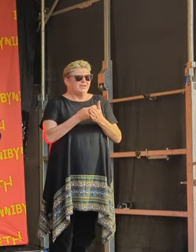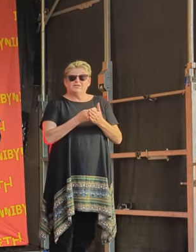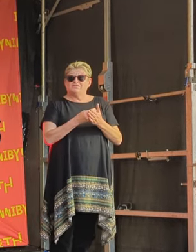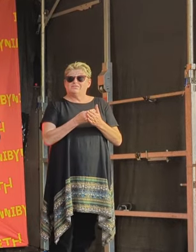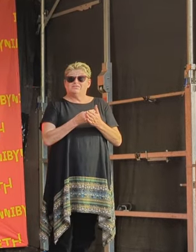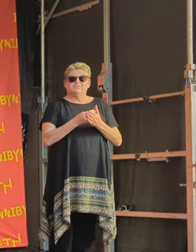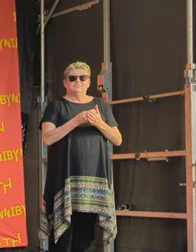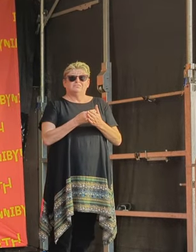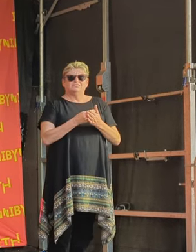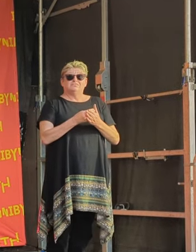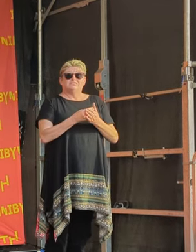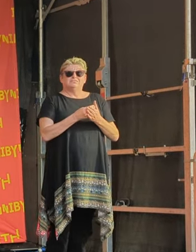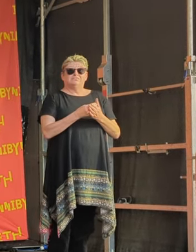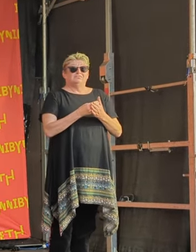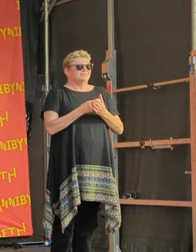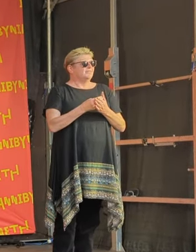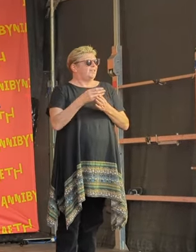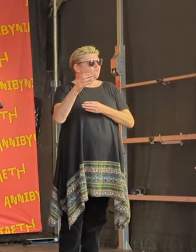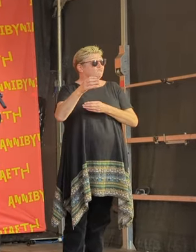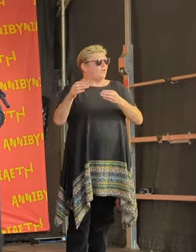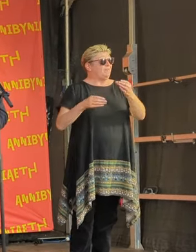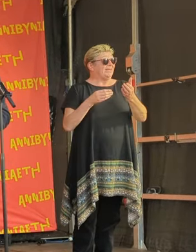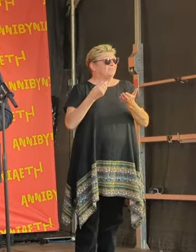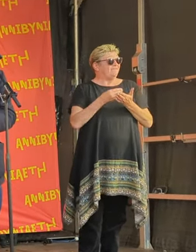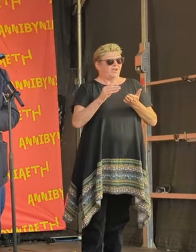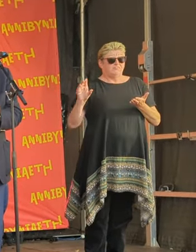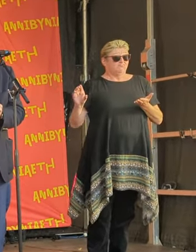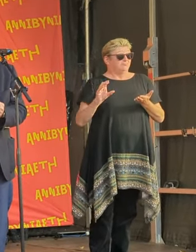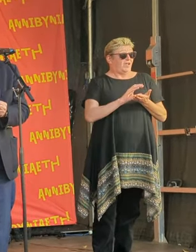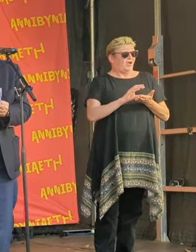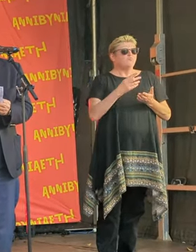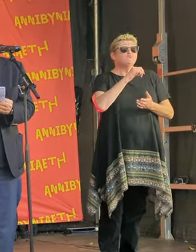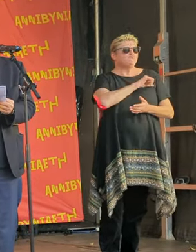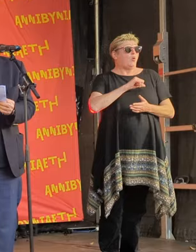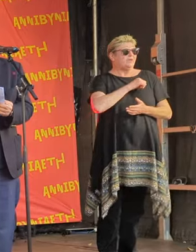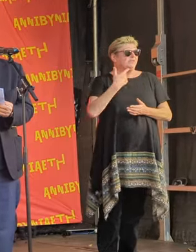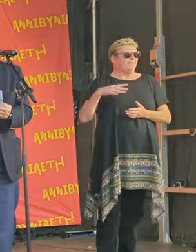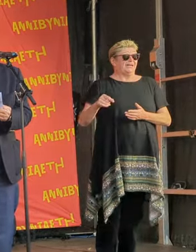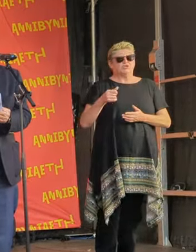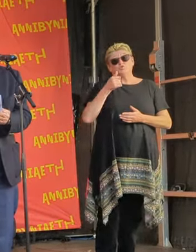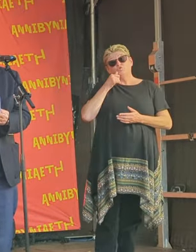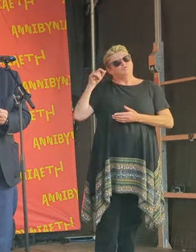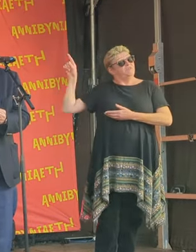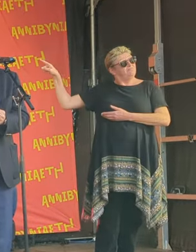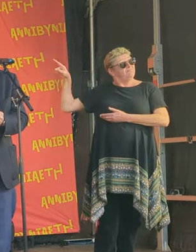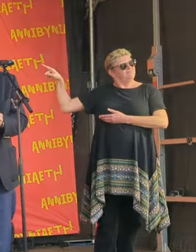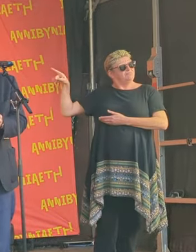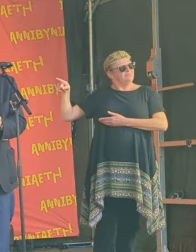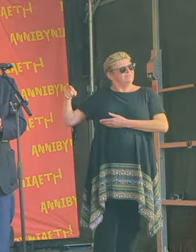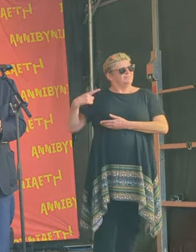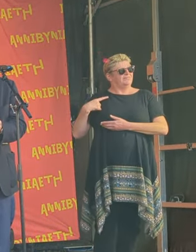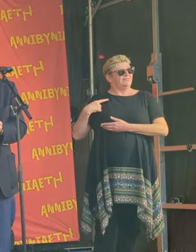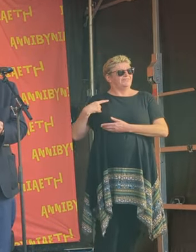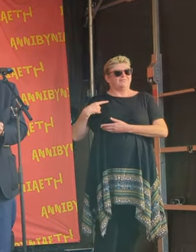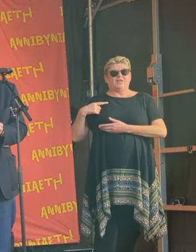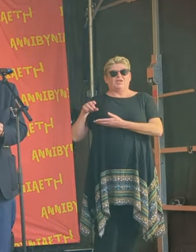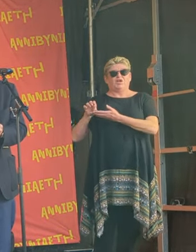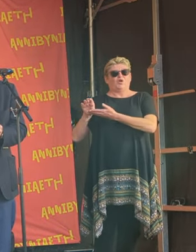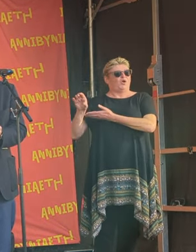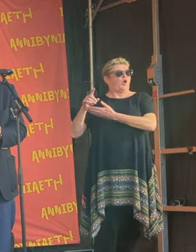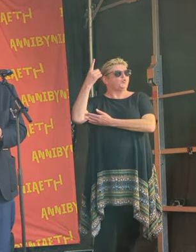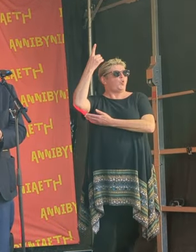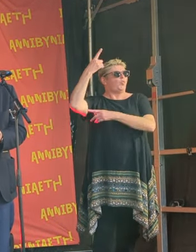replacement fund... Yes, thank you. The replacement funds promised to Wales are used by the Treasury to bankroll Northern